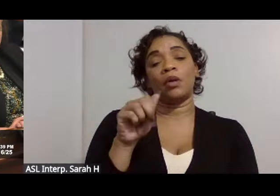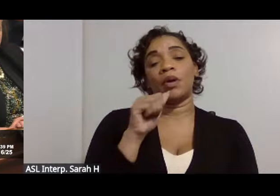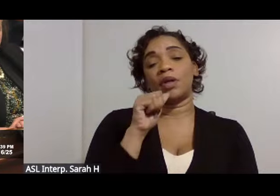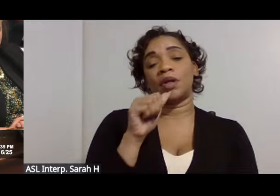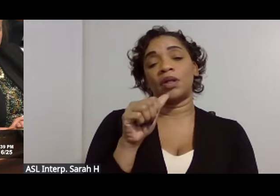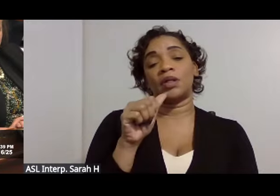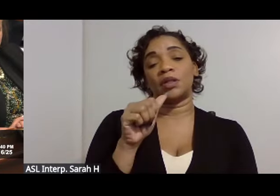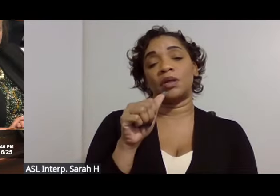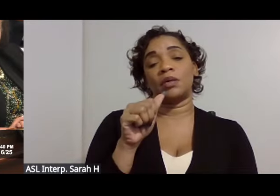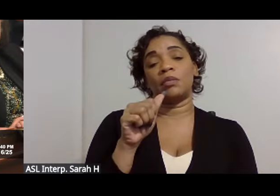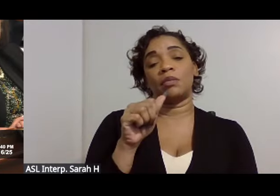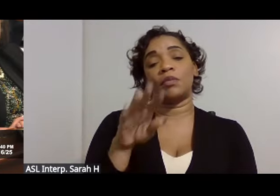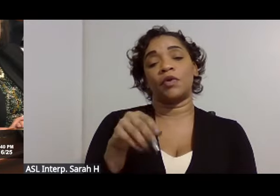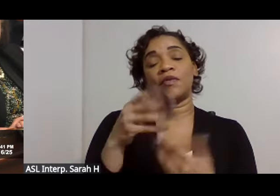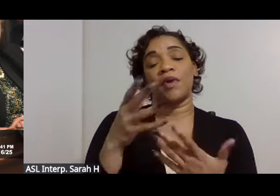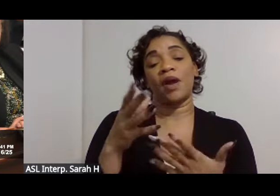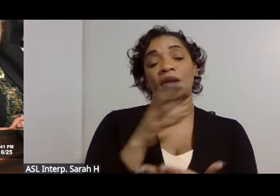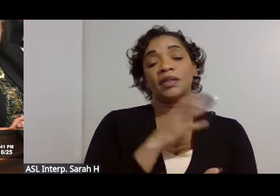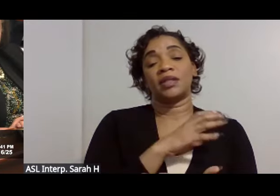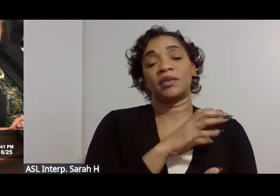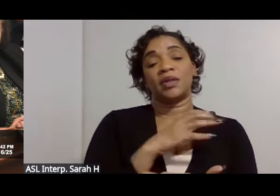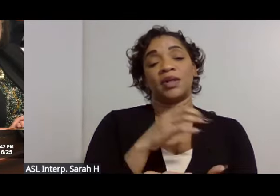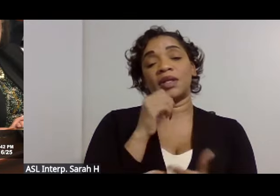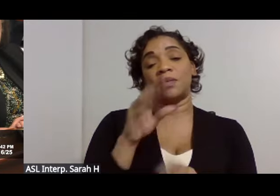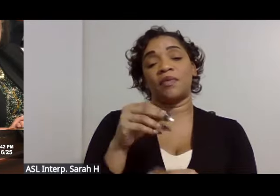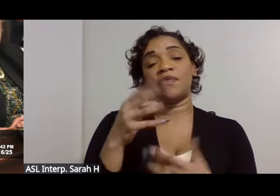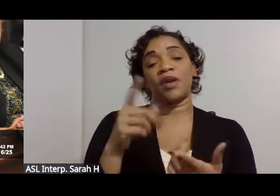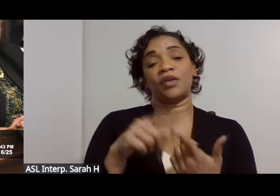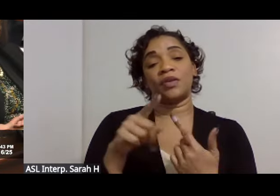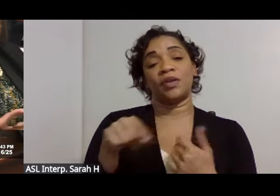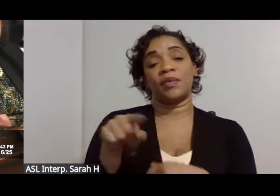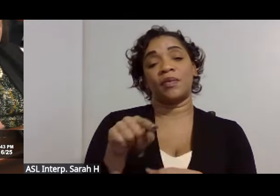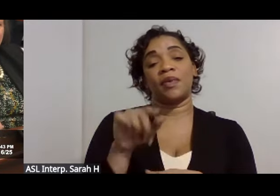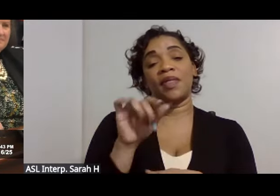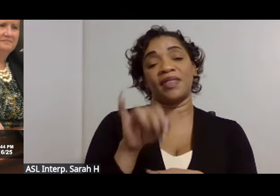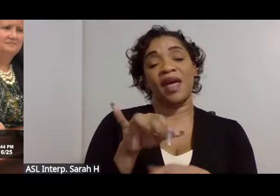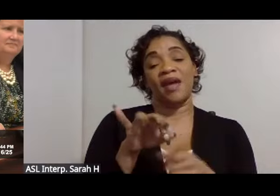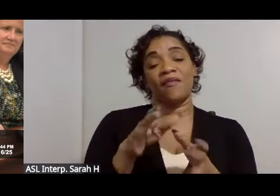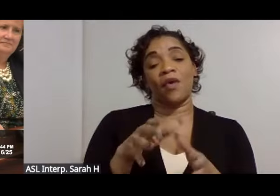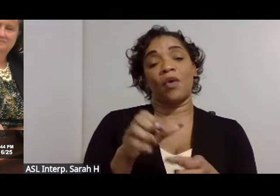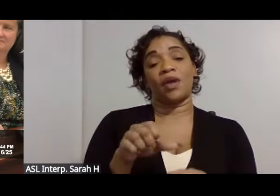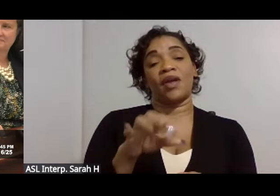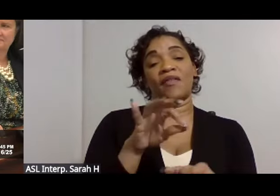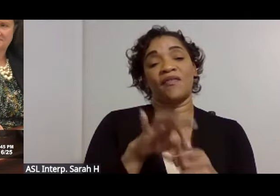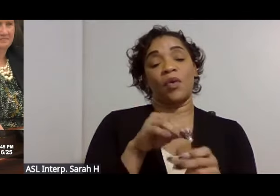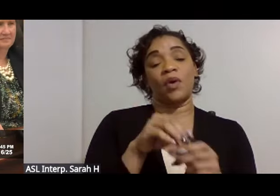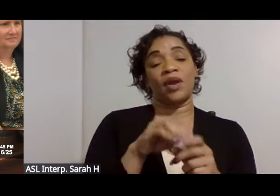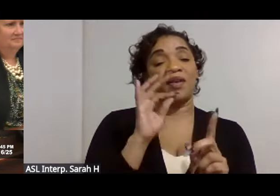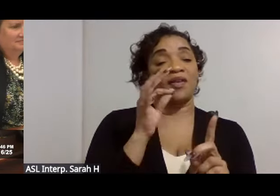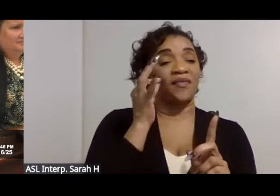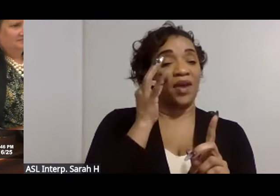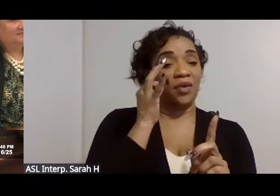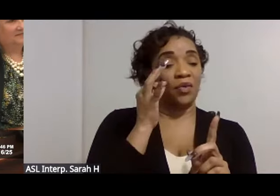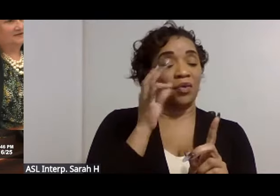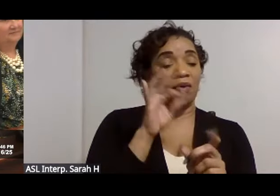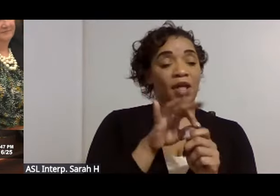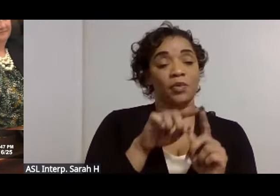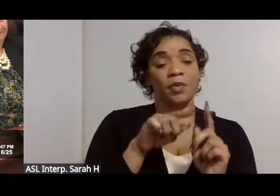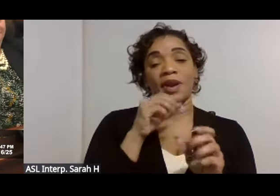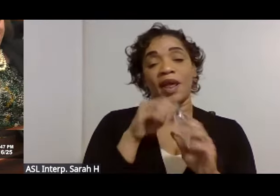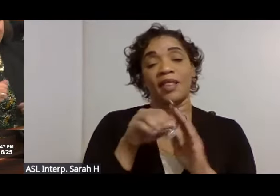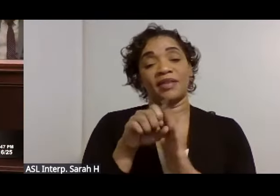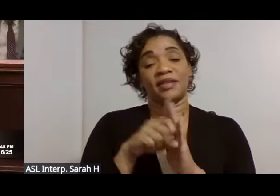Secretary of State. That voter can vote in the federal election, but not in the state. Isn't that true?